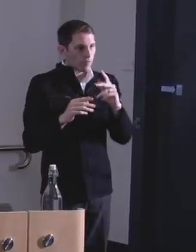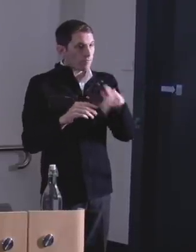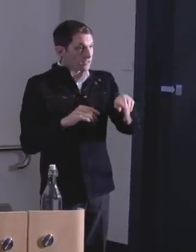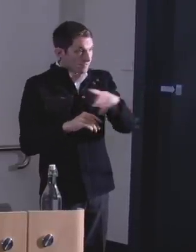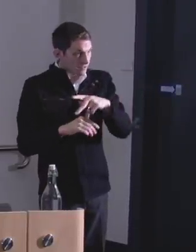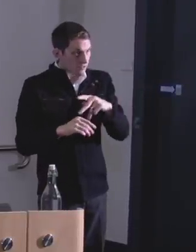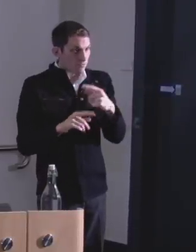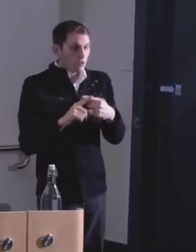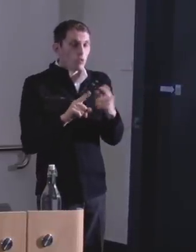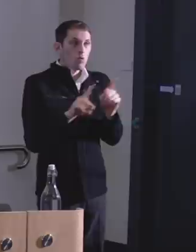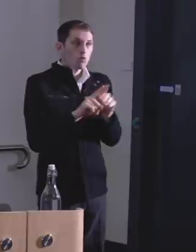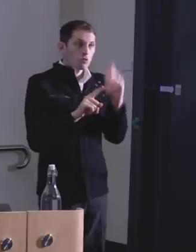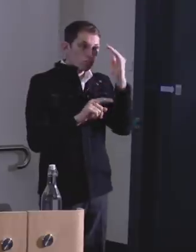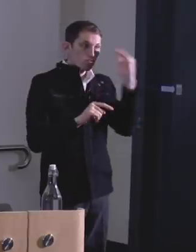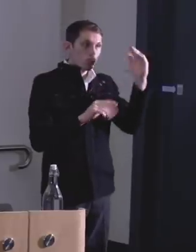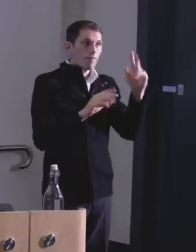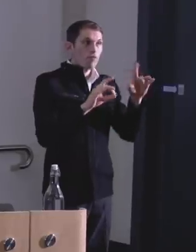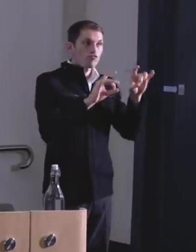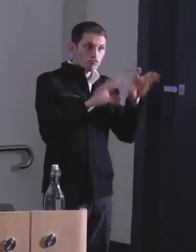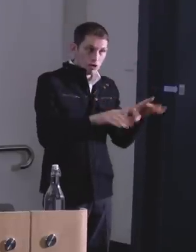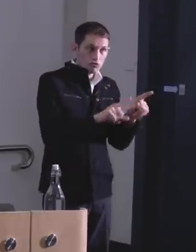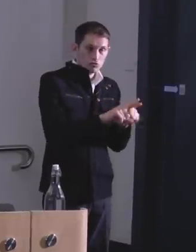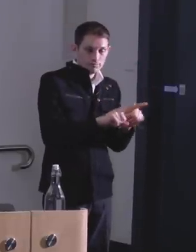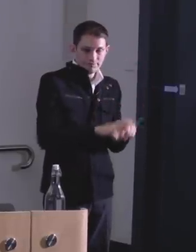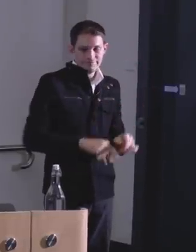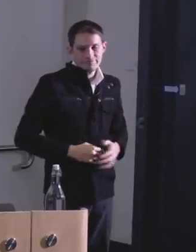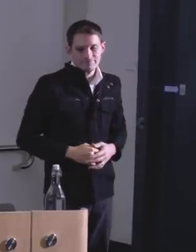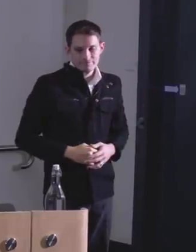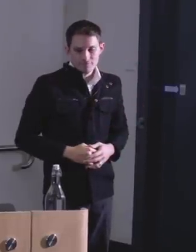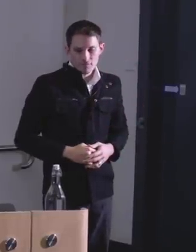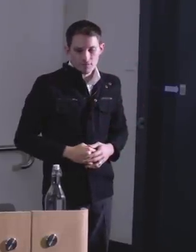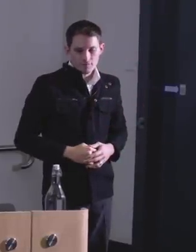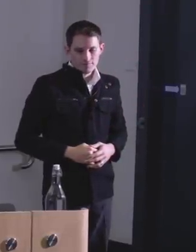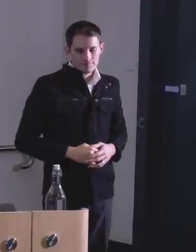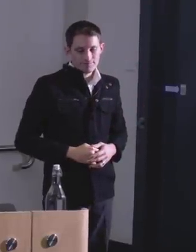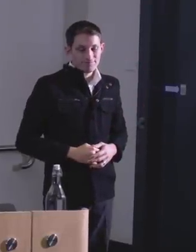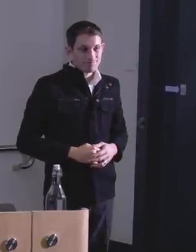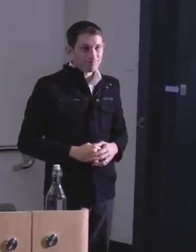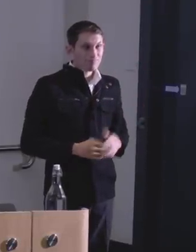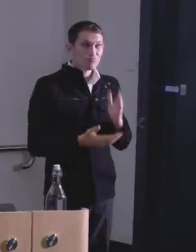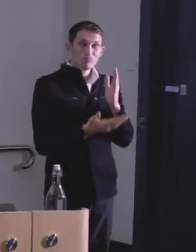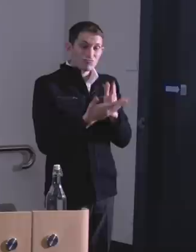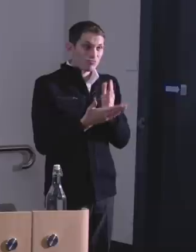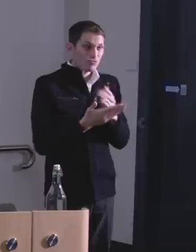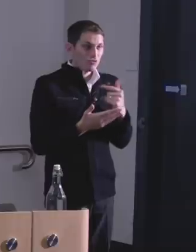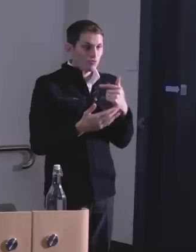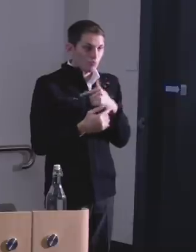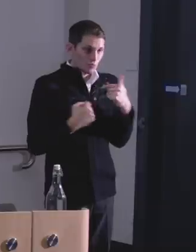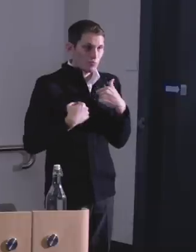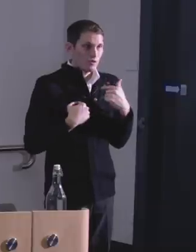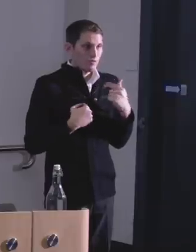would have to say for Australia as well. You know, we have to become the